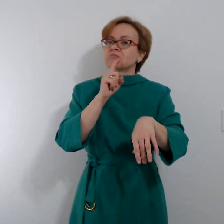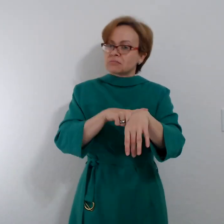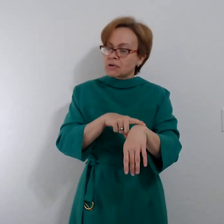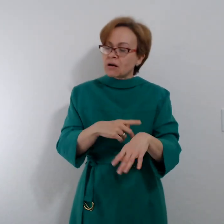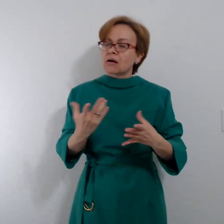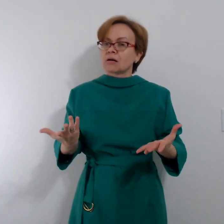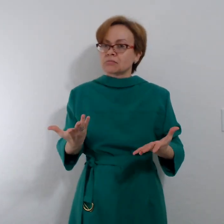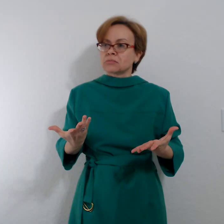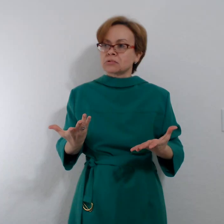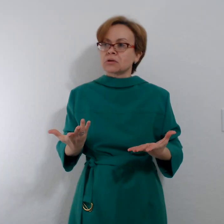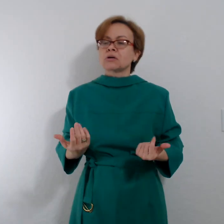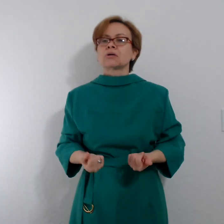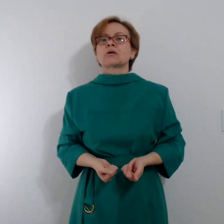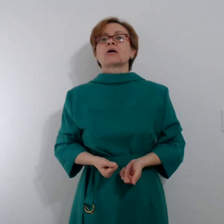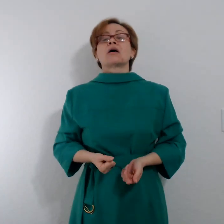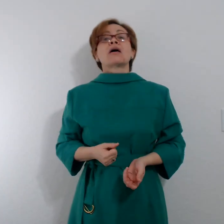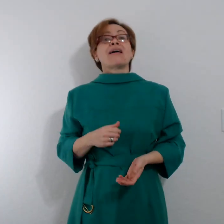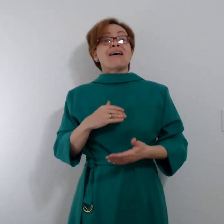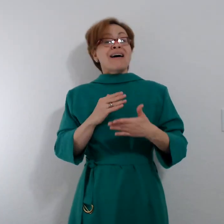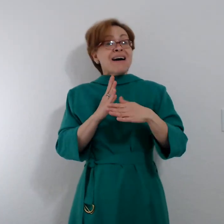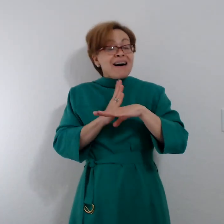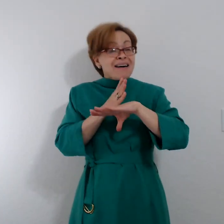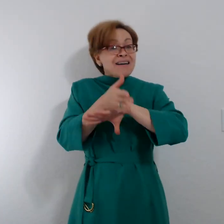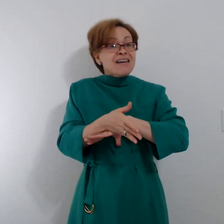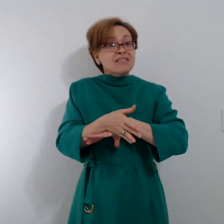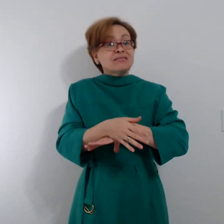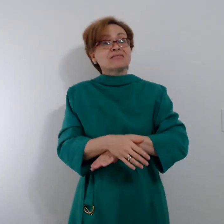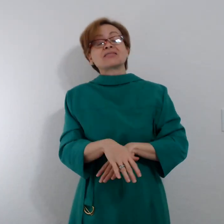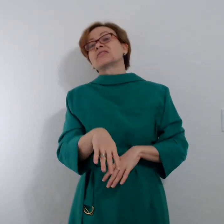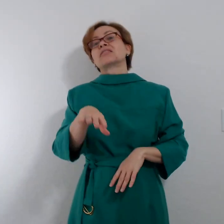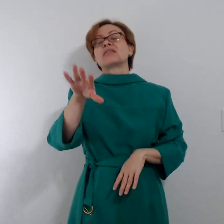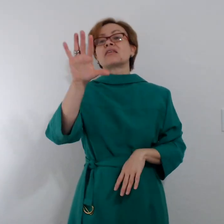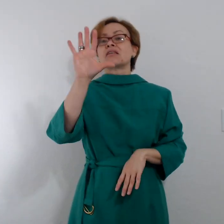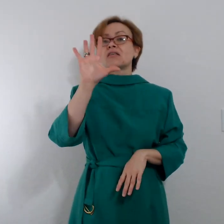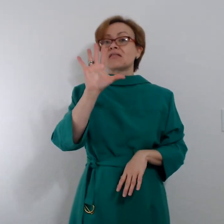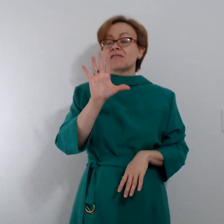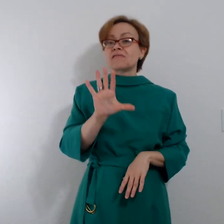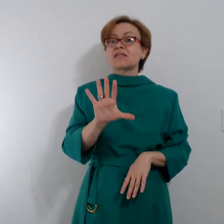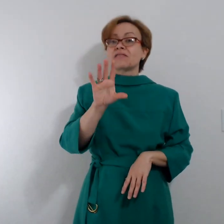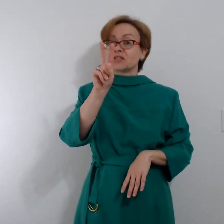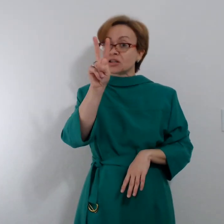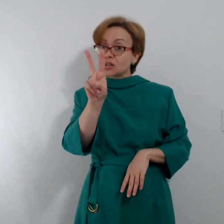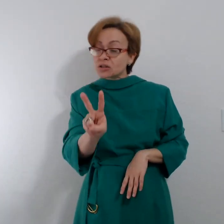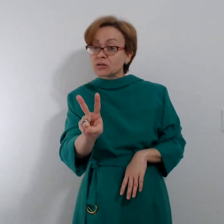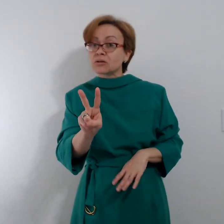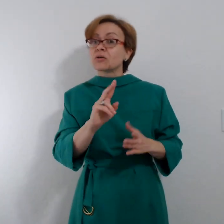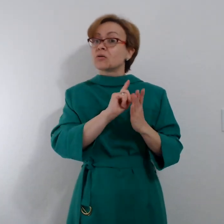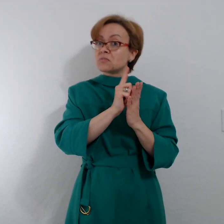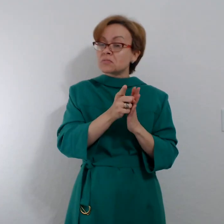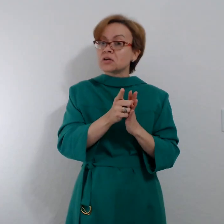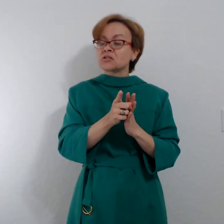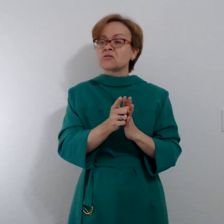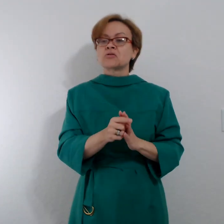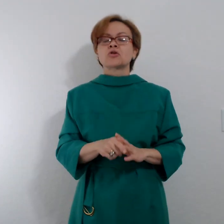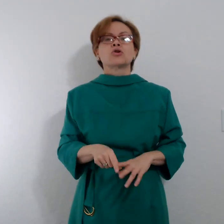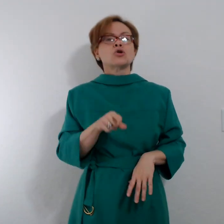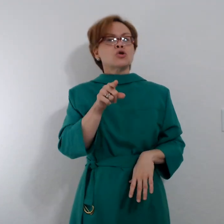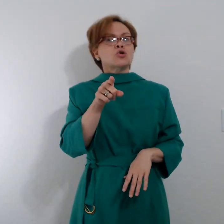minutes, you're only breathing for 8 minutes. At the end of that, you're completely fried. Your brain, you feel like